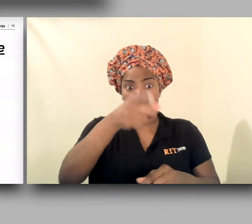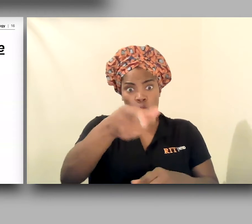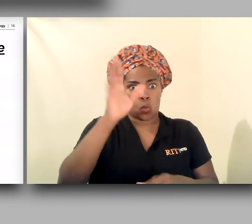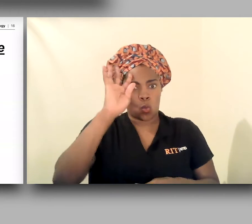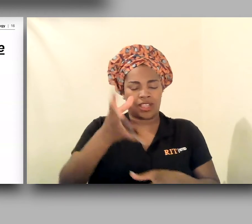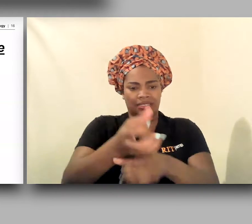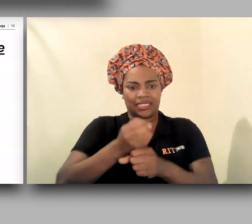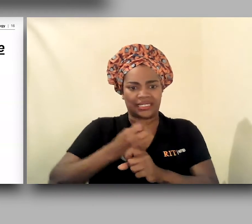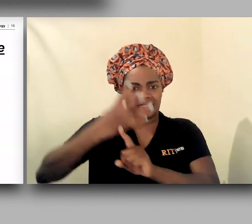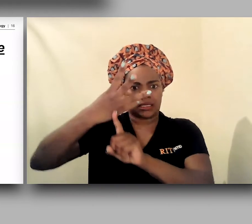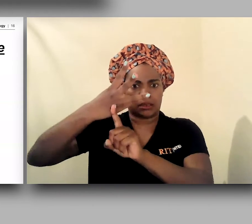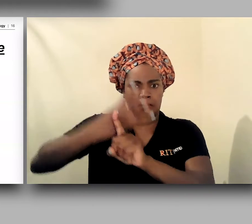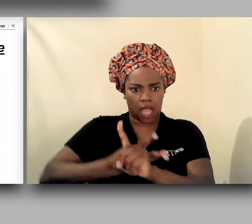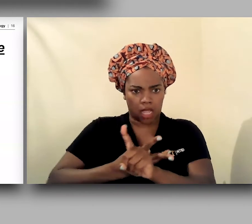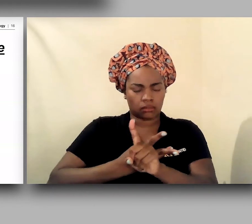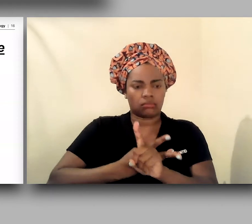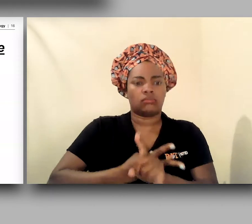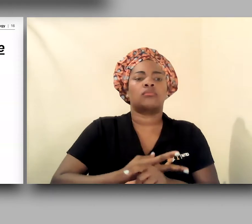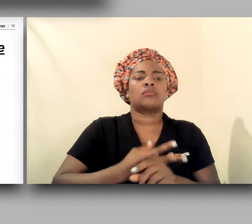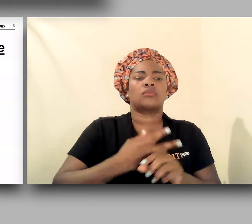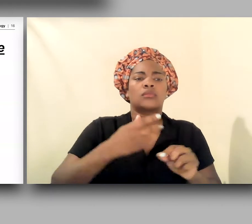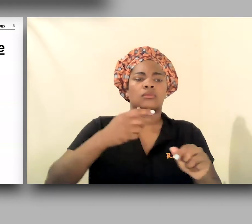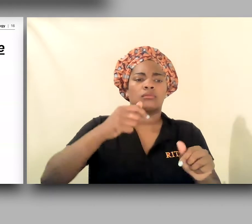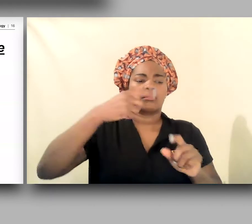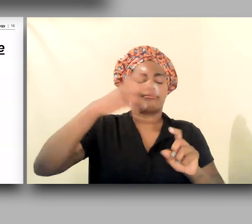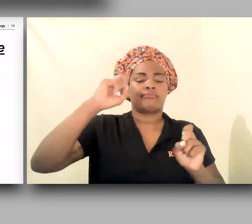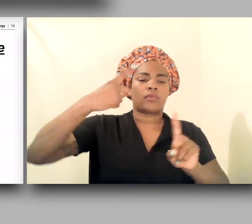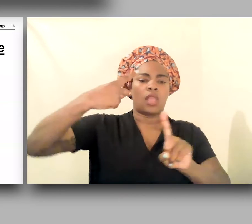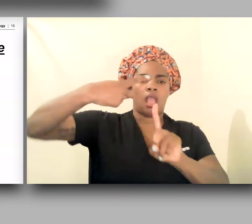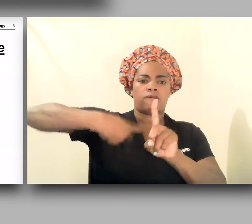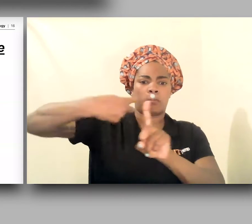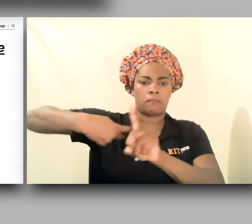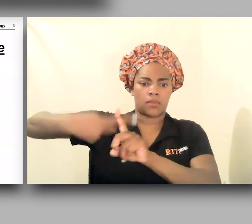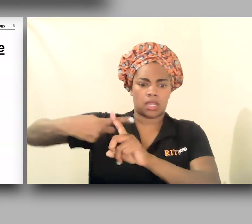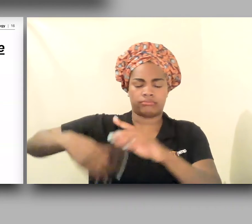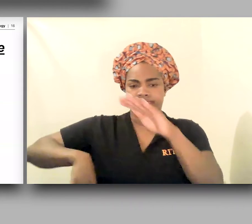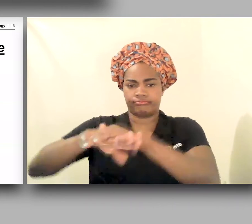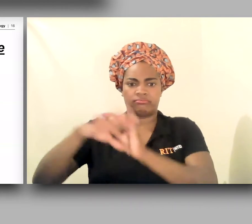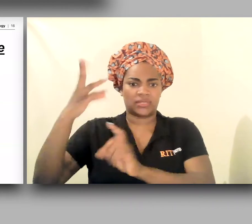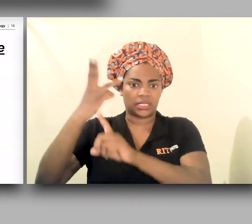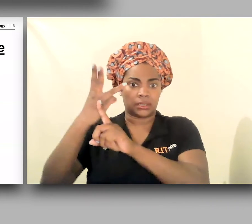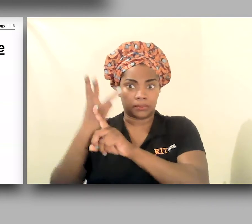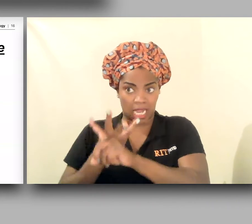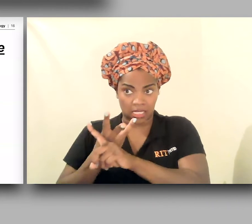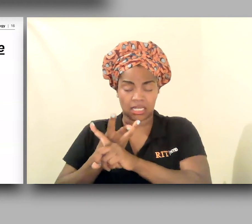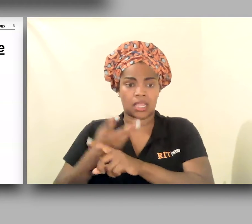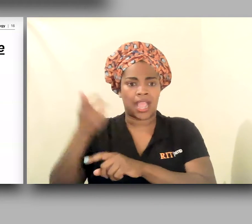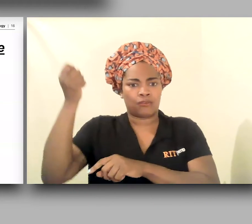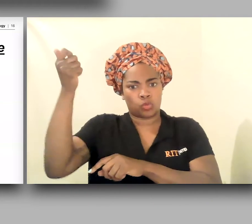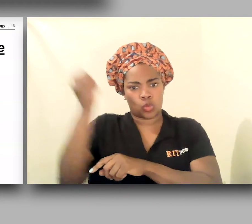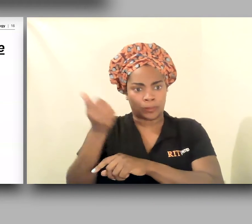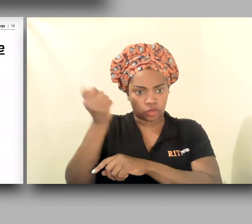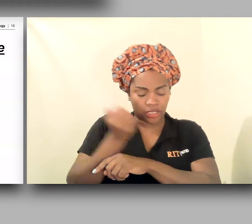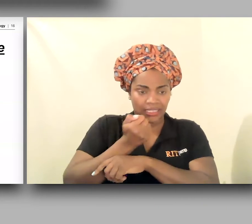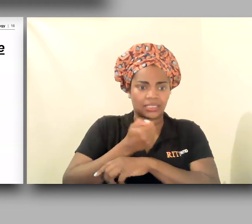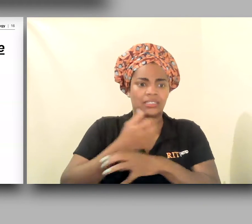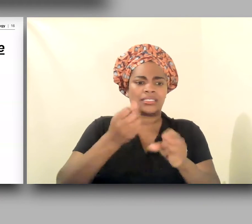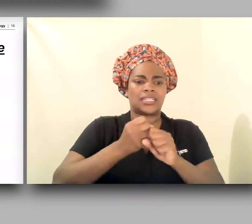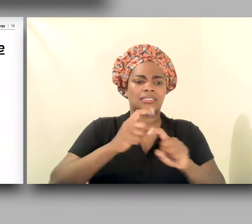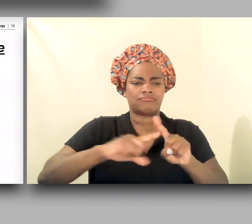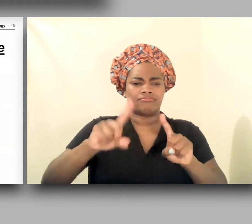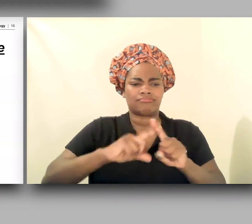months subscription or 6 months subscription to different types of